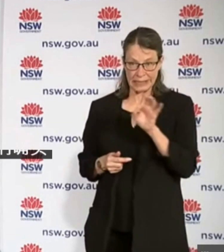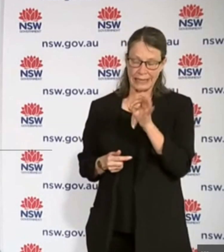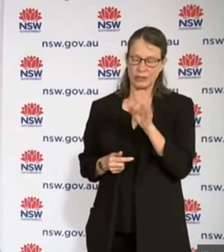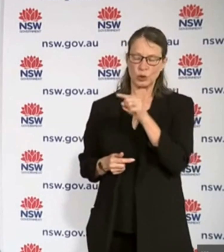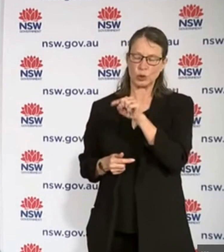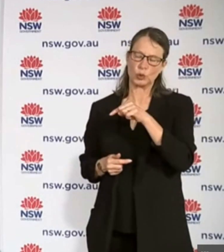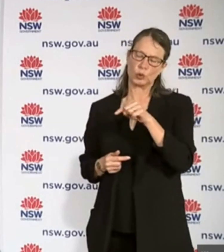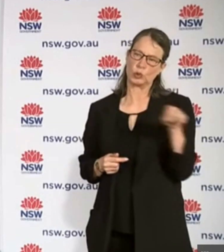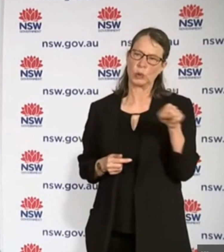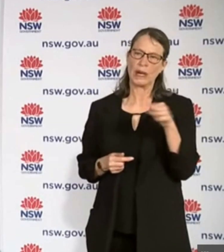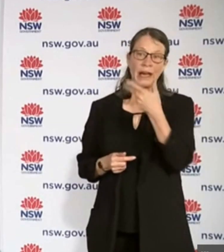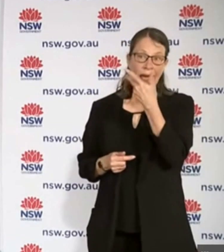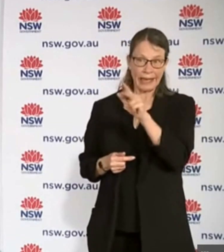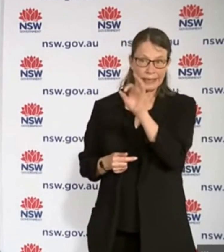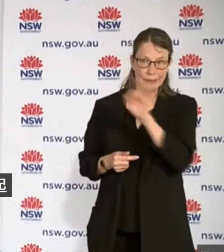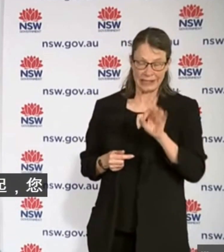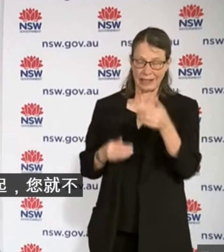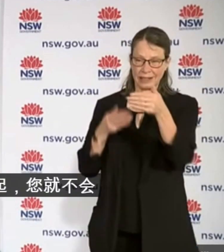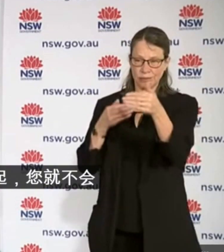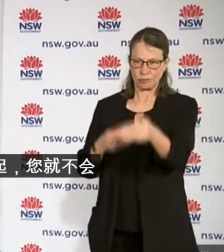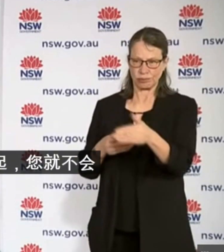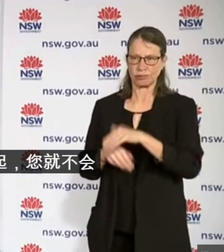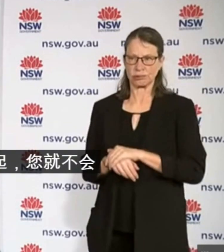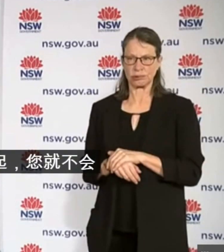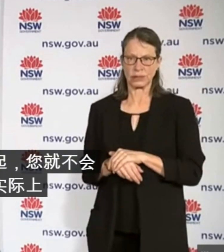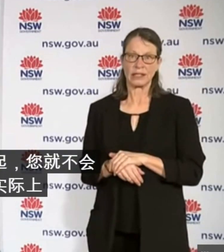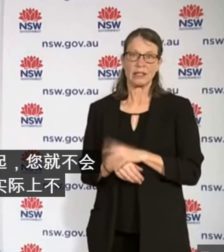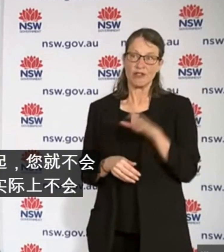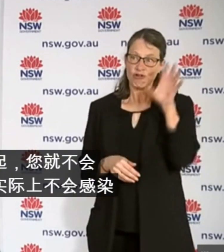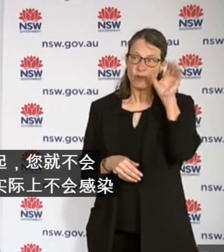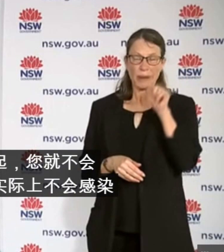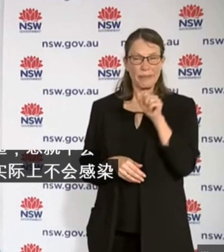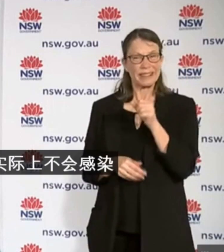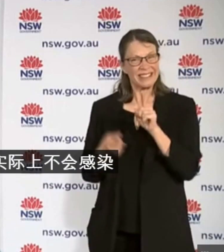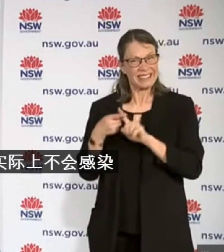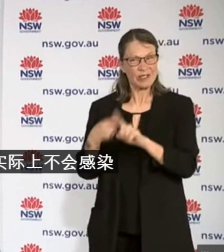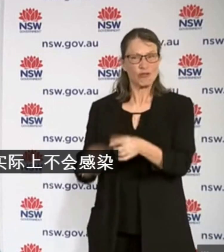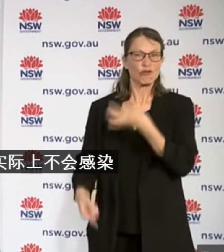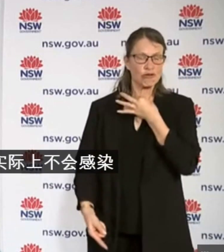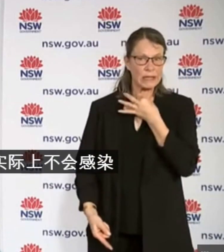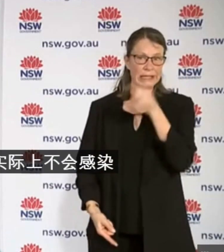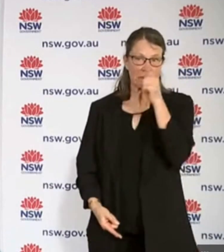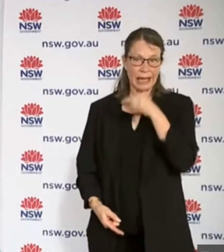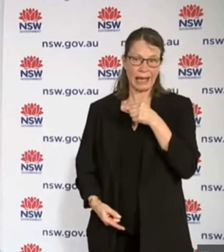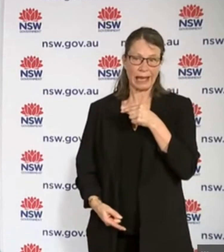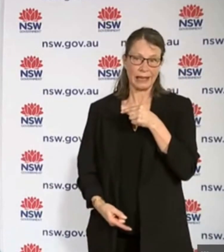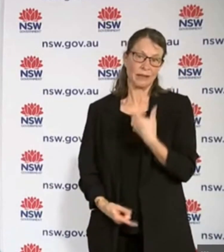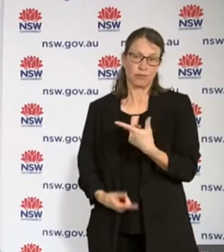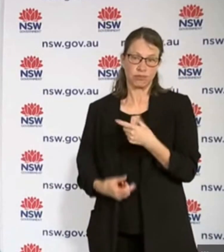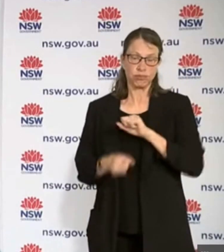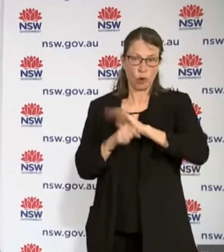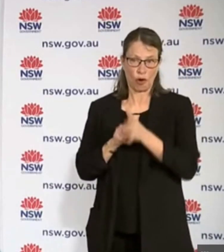Don't assume that if you're with someone who's double vaccinated that you won't have the disease or they won't. In fact, in the experience of many countries around the